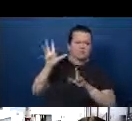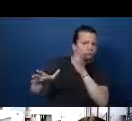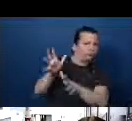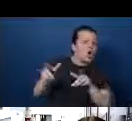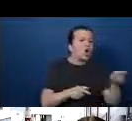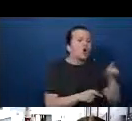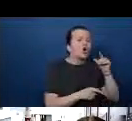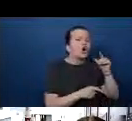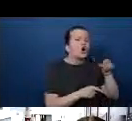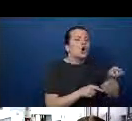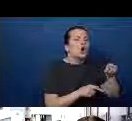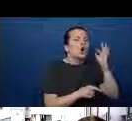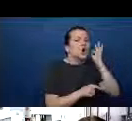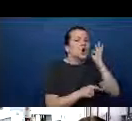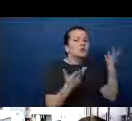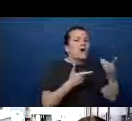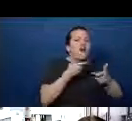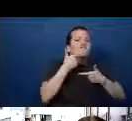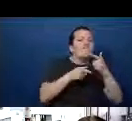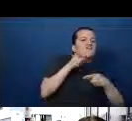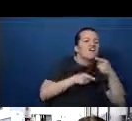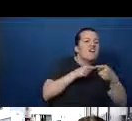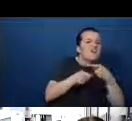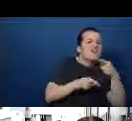are more likely to perpetuate bullying